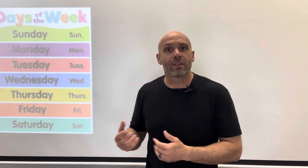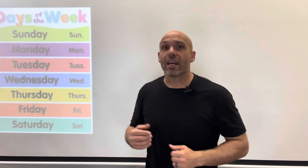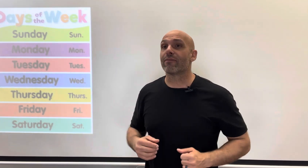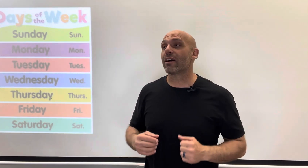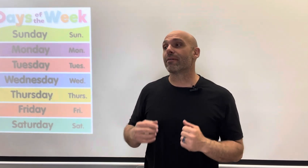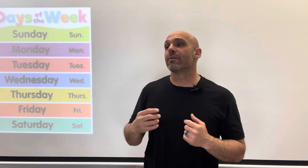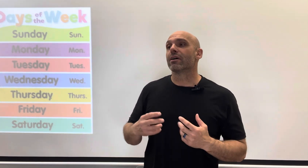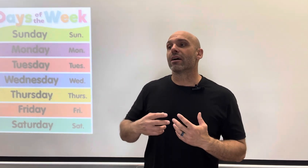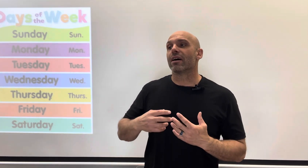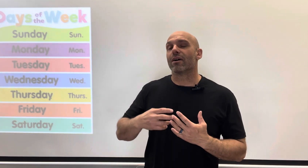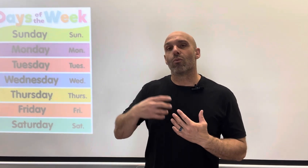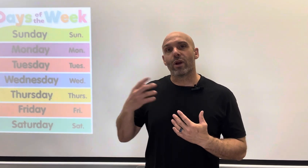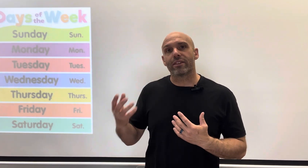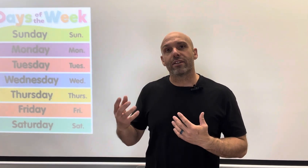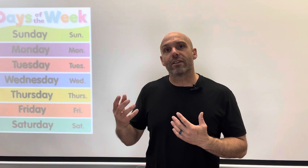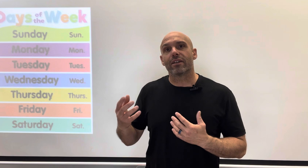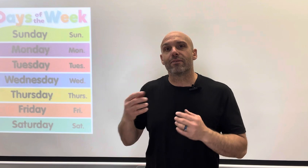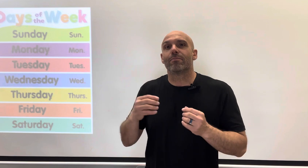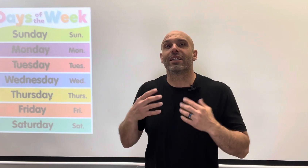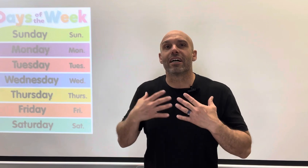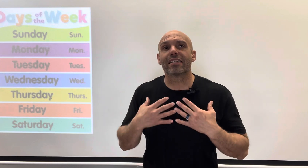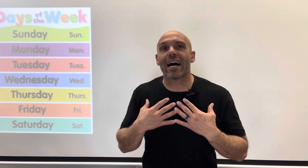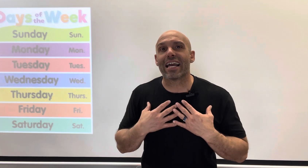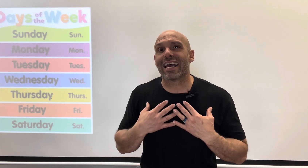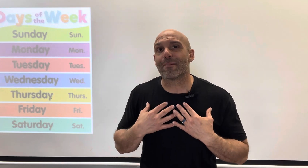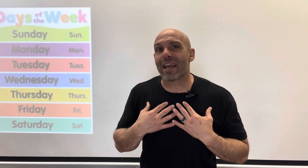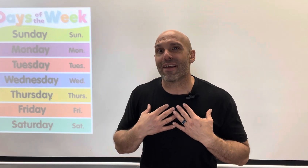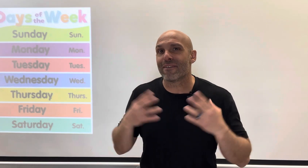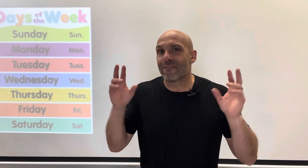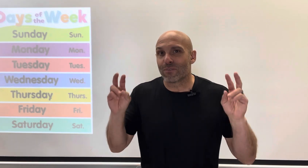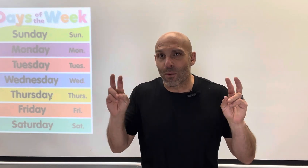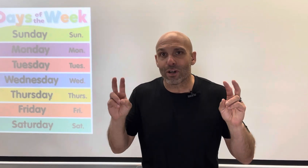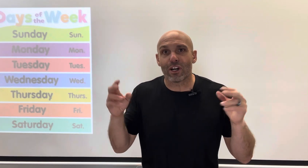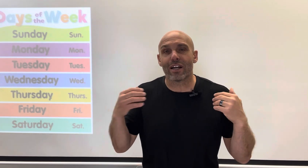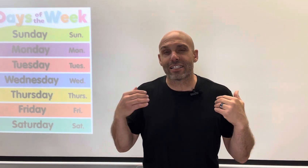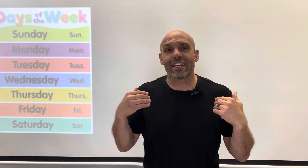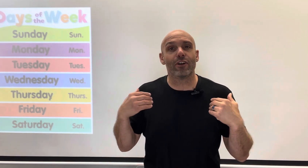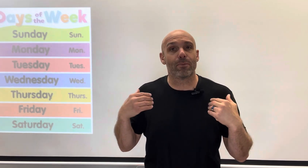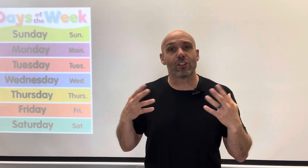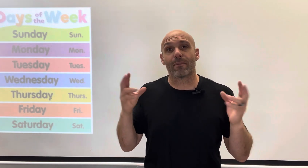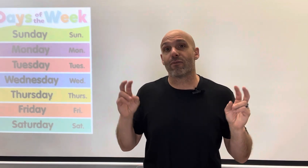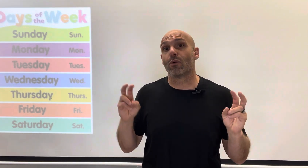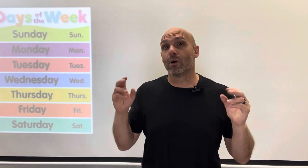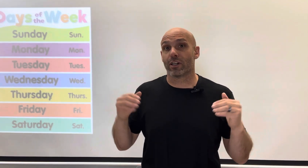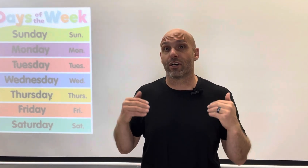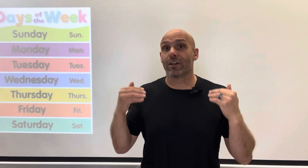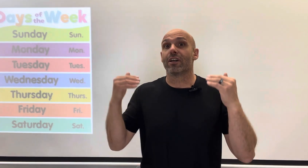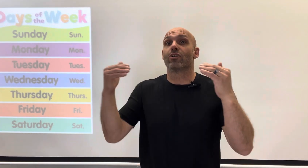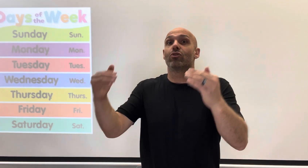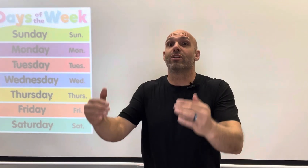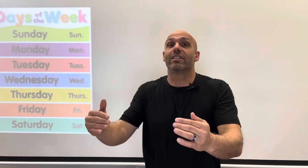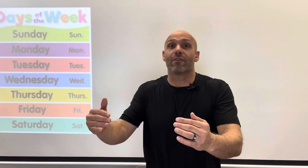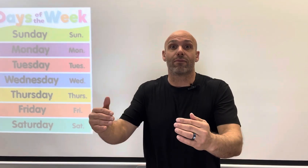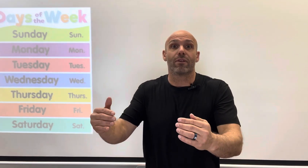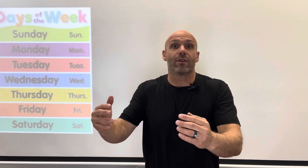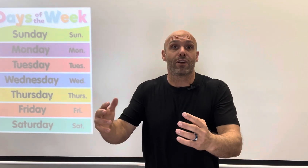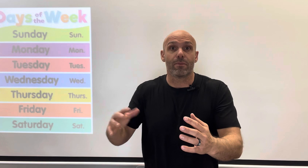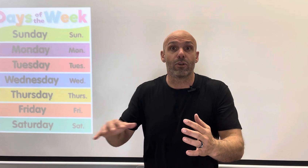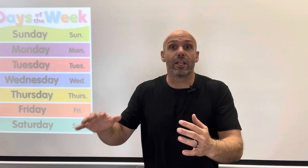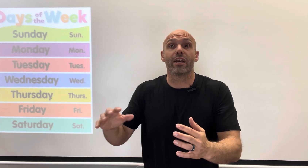if I'm because I am a foreigner, as a hearing person, I'm a foreigner to the deaf community.